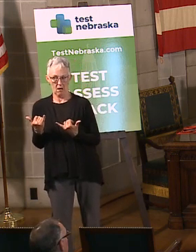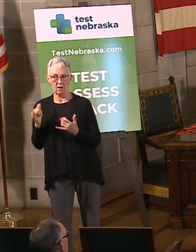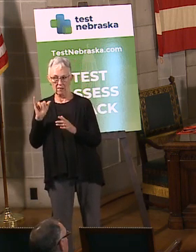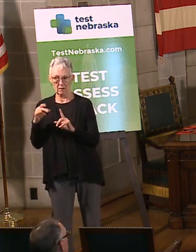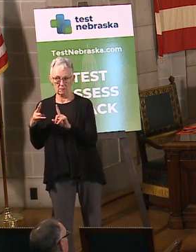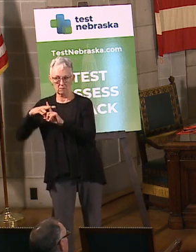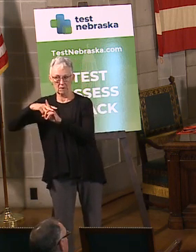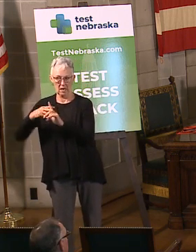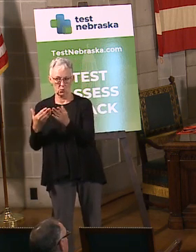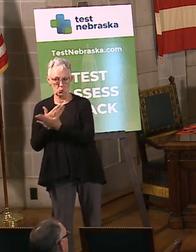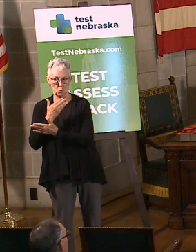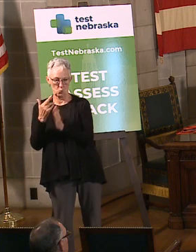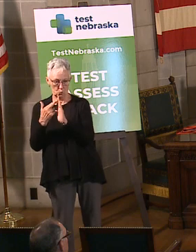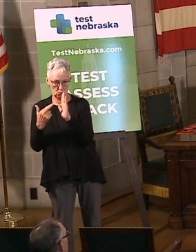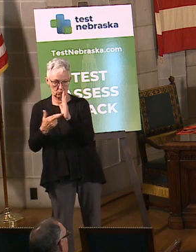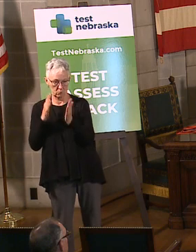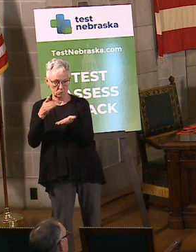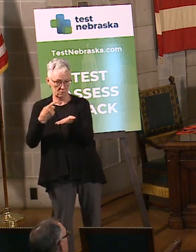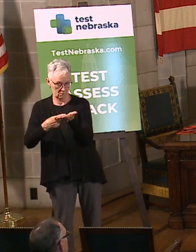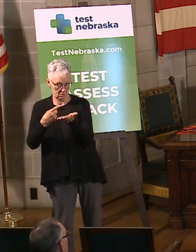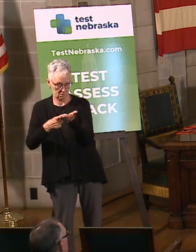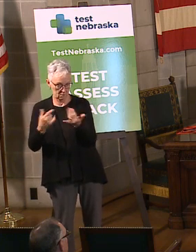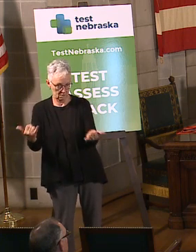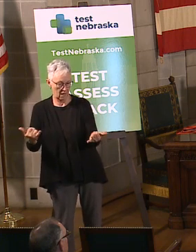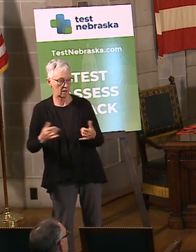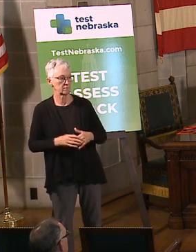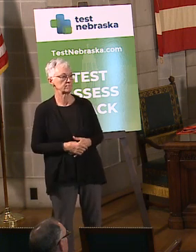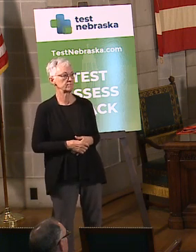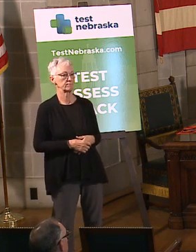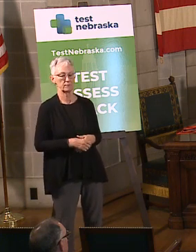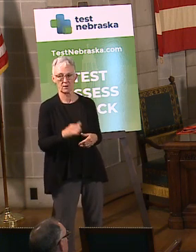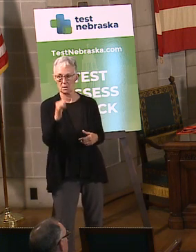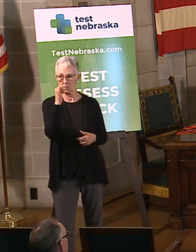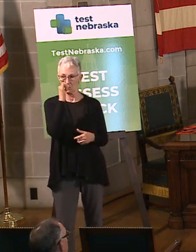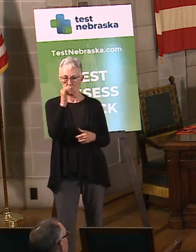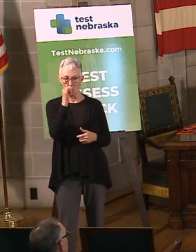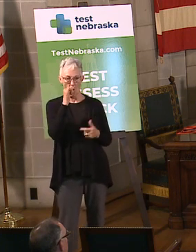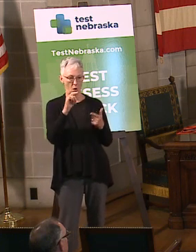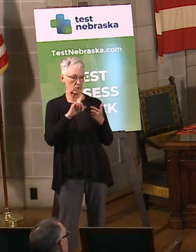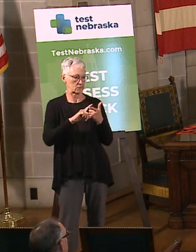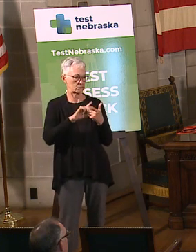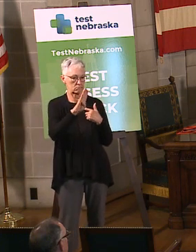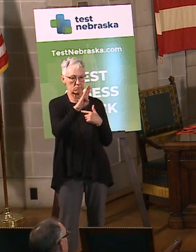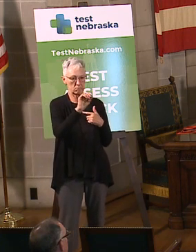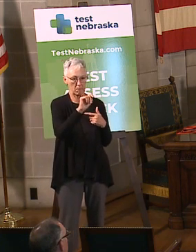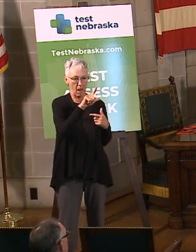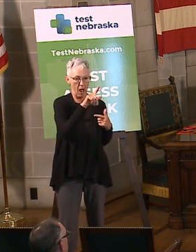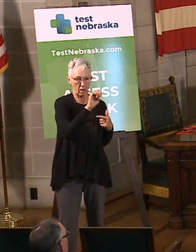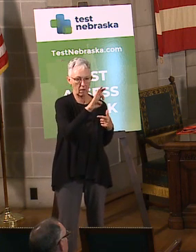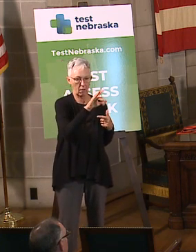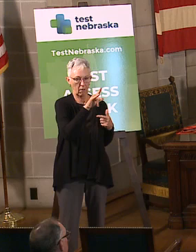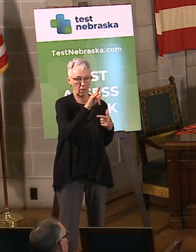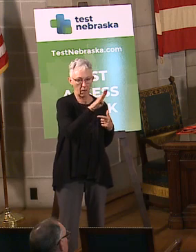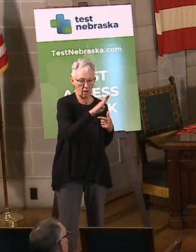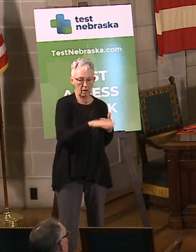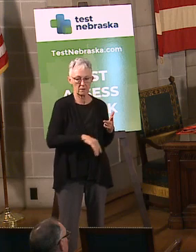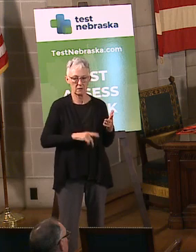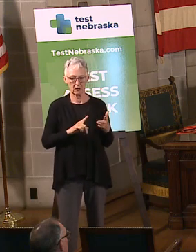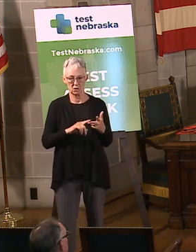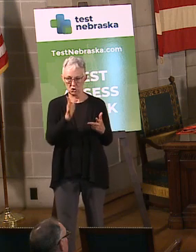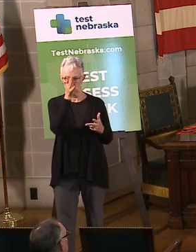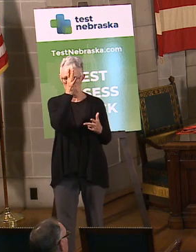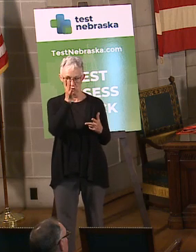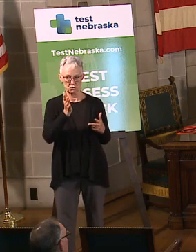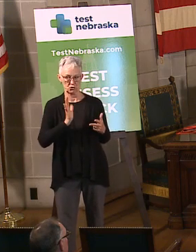Okay? So, bars. Bars, bottle clubs, gentlemen clubs, and so forth will be able to